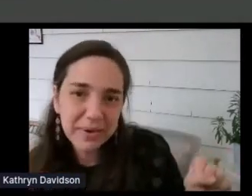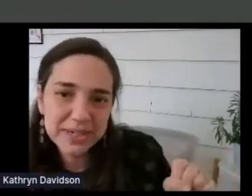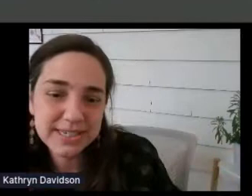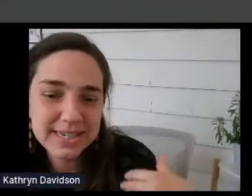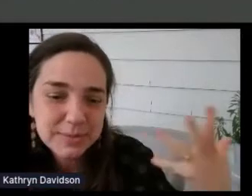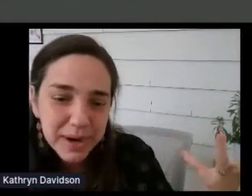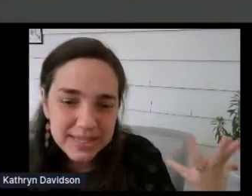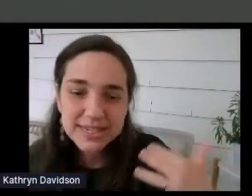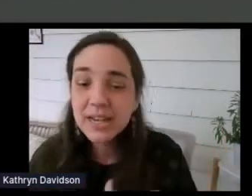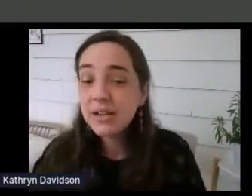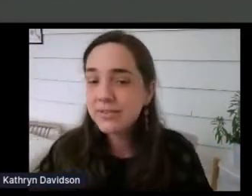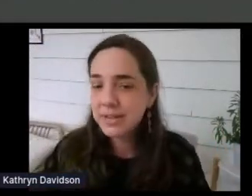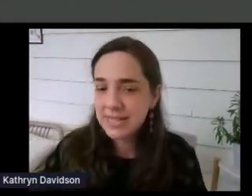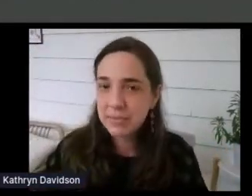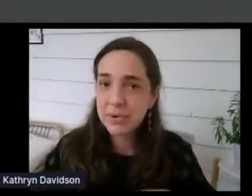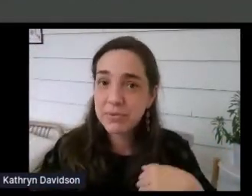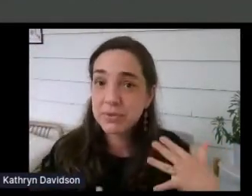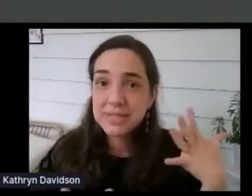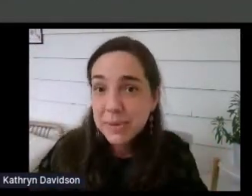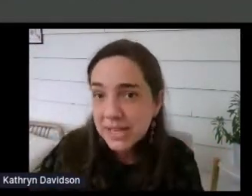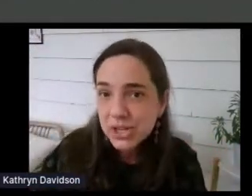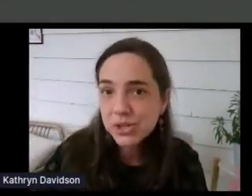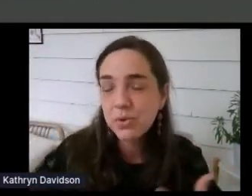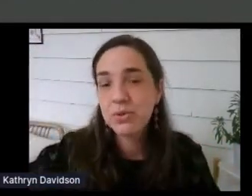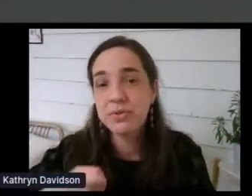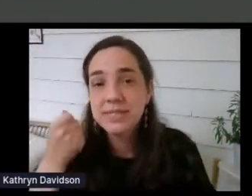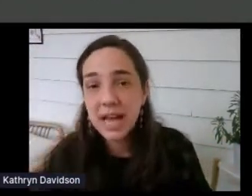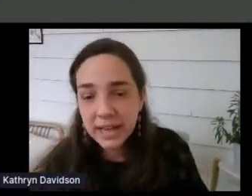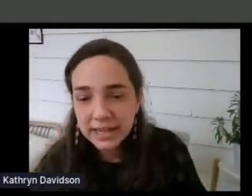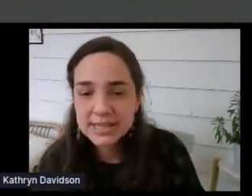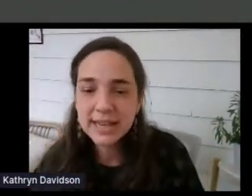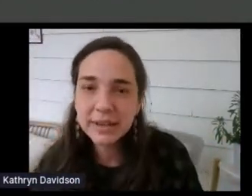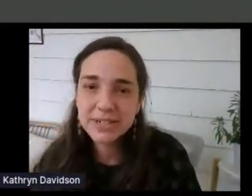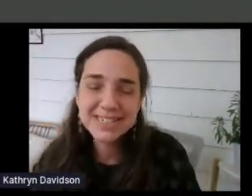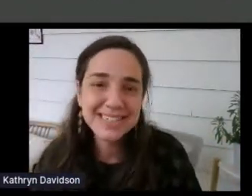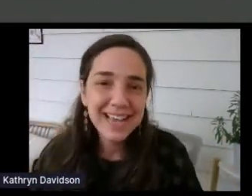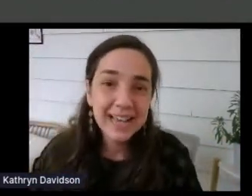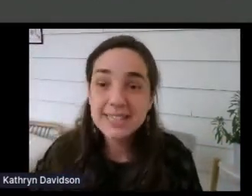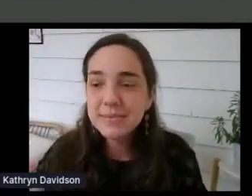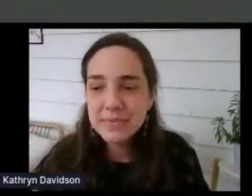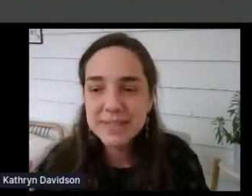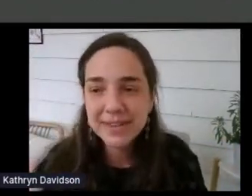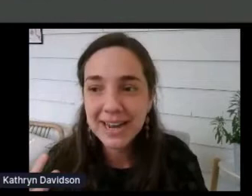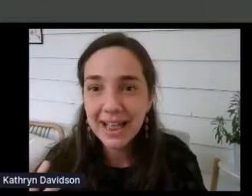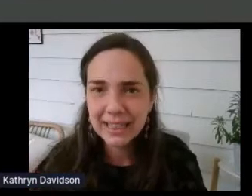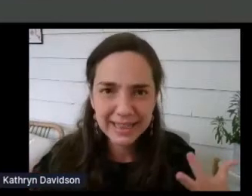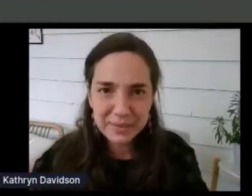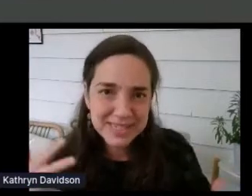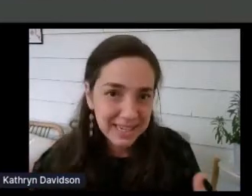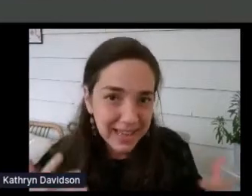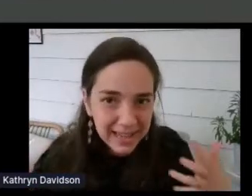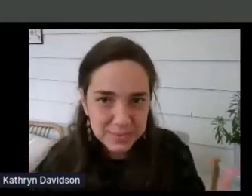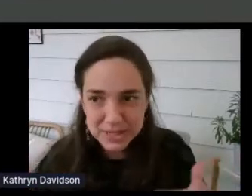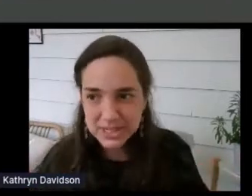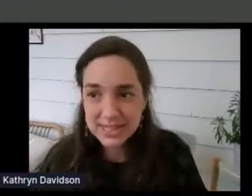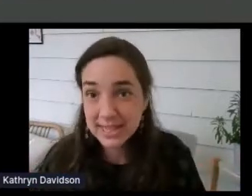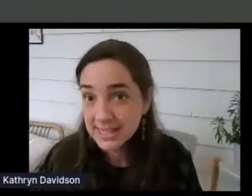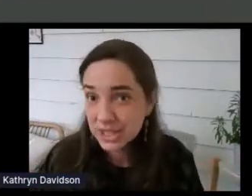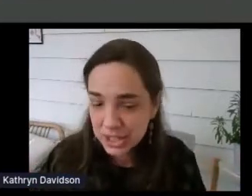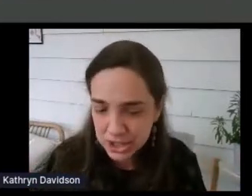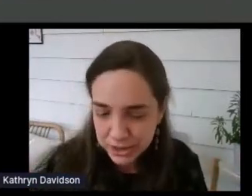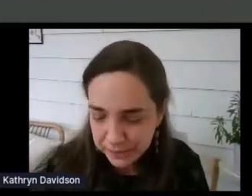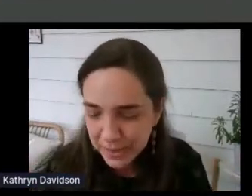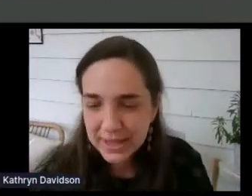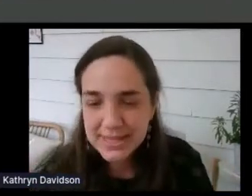that a language is expressed, for example, through speech or through sign and sign languages, and sometimes even linguistic-like expressions and